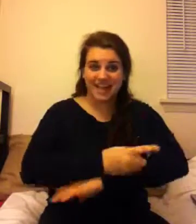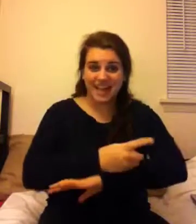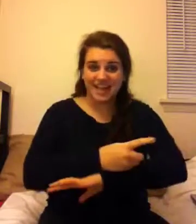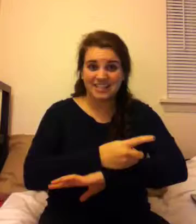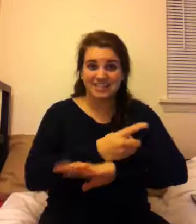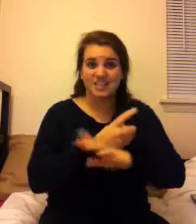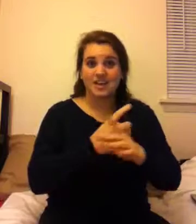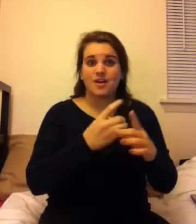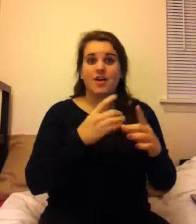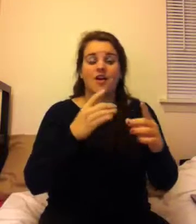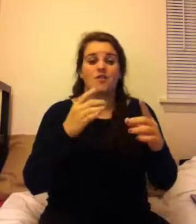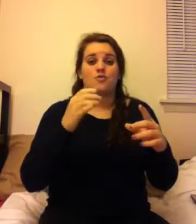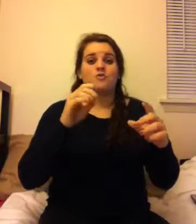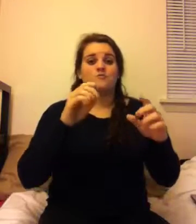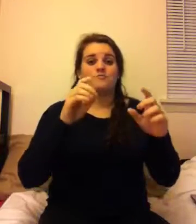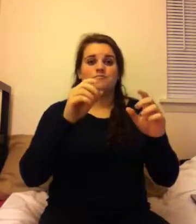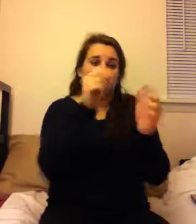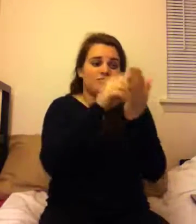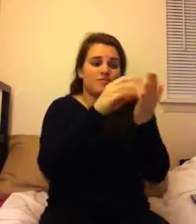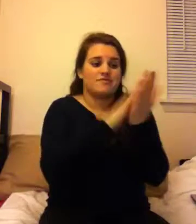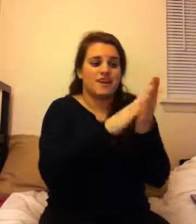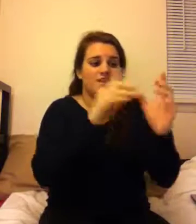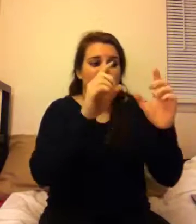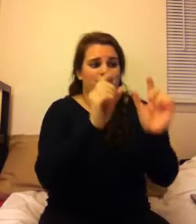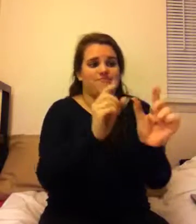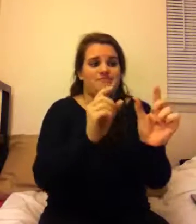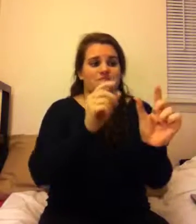so that it catches his eye, and then he will look there.